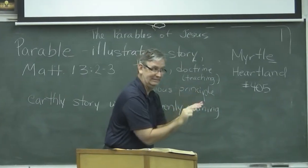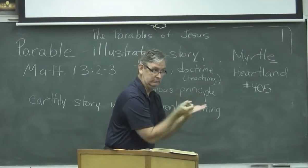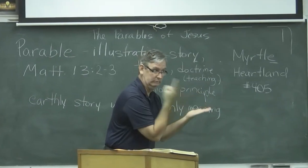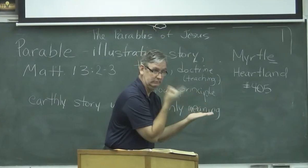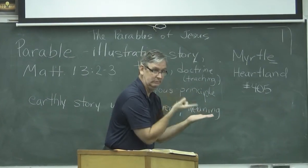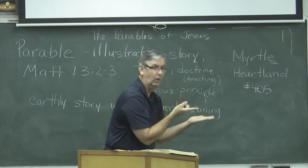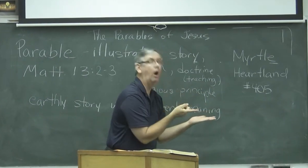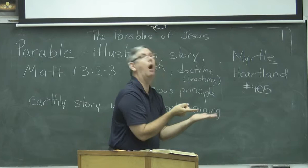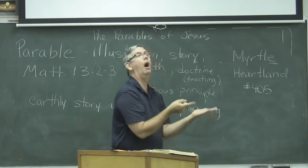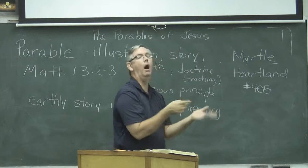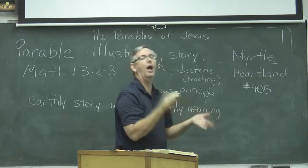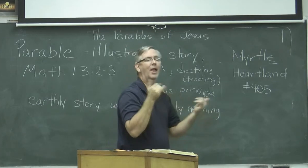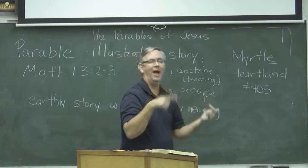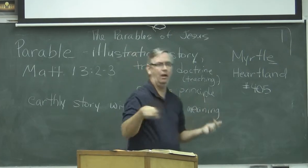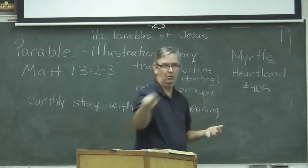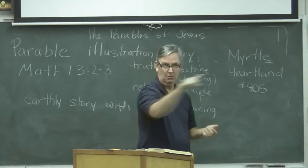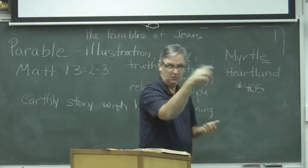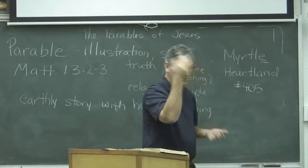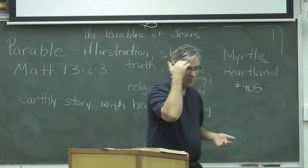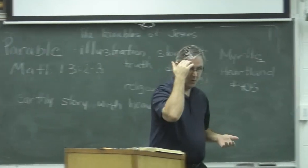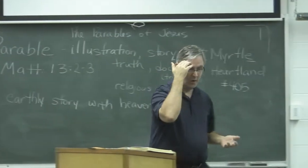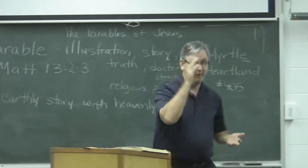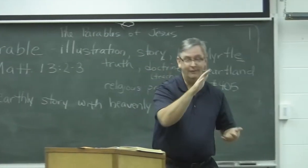example to get several points across.